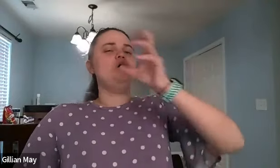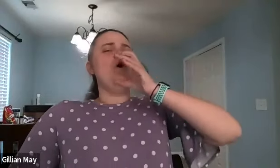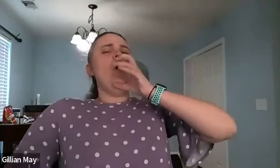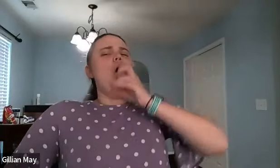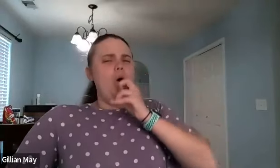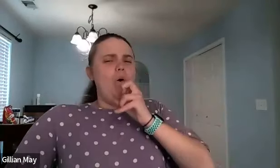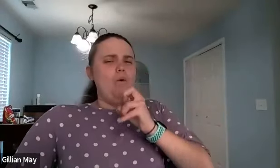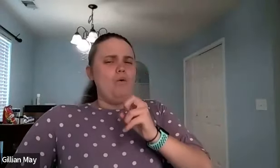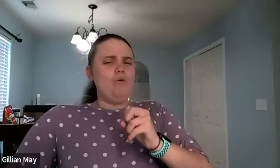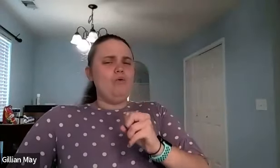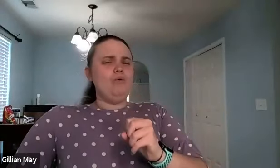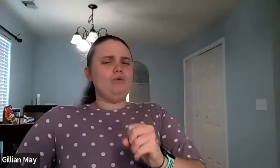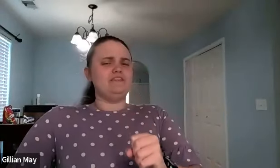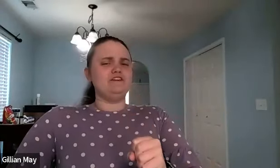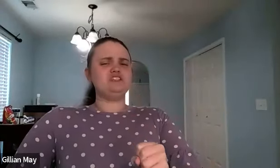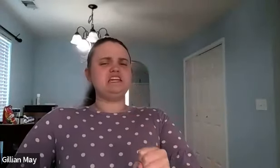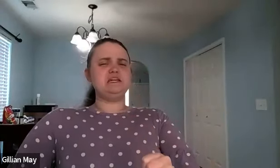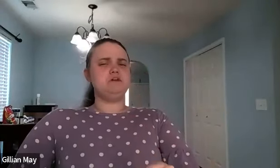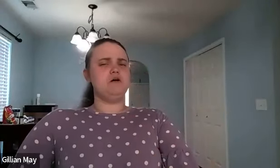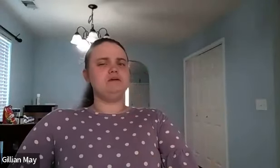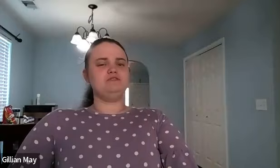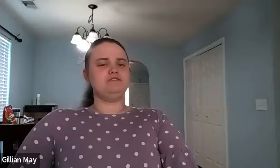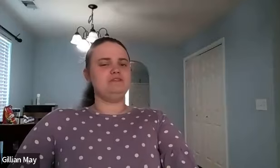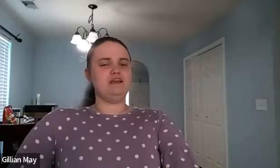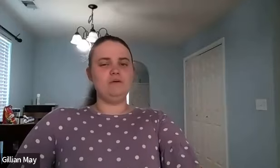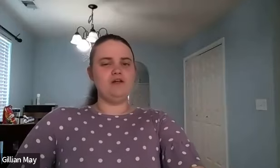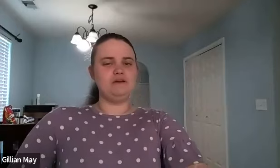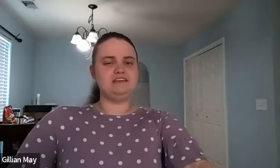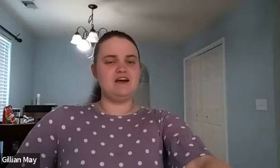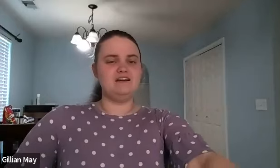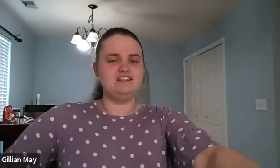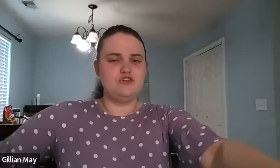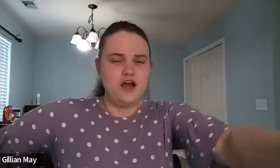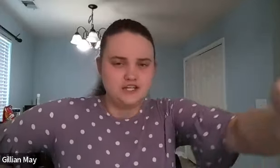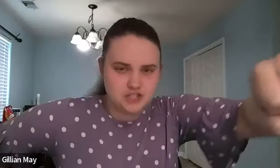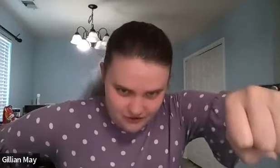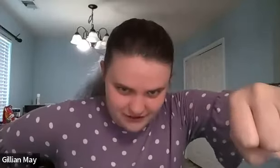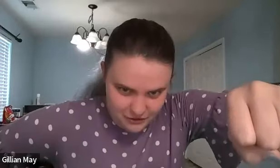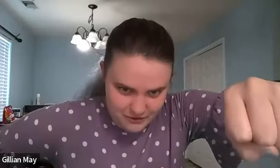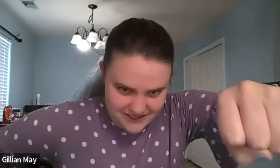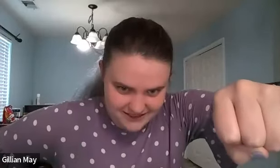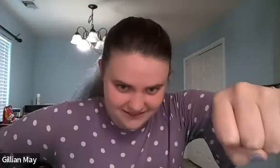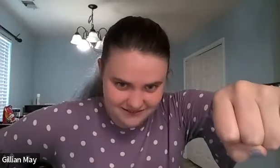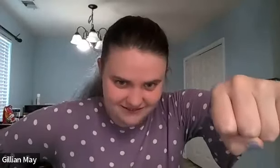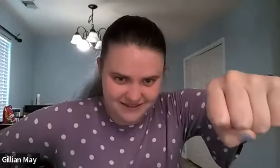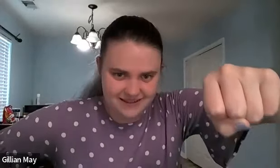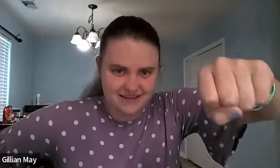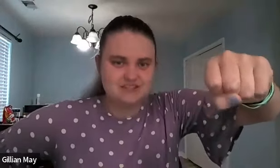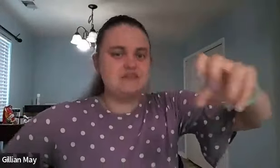go old, and they'll just keep going, but they're like going all the way down until they're hunched over like an old person. So they